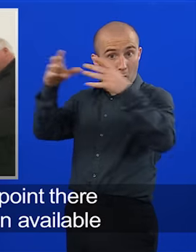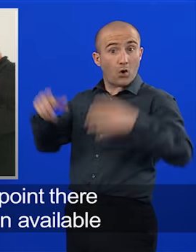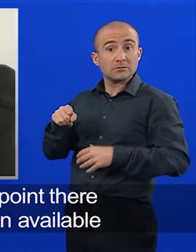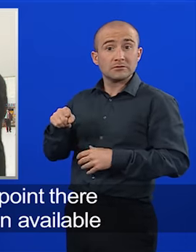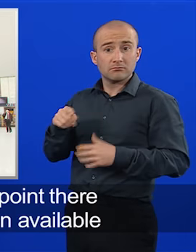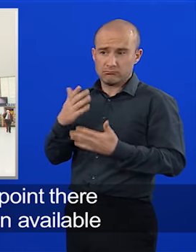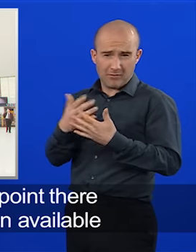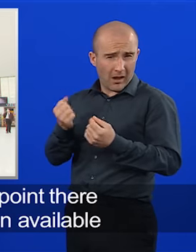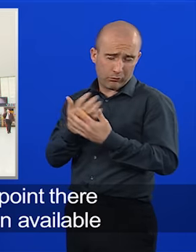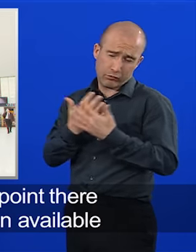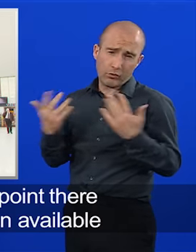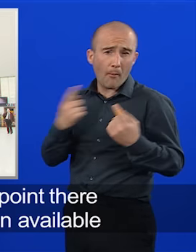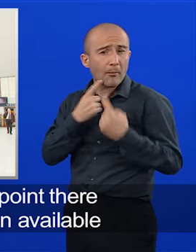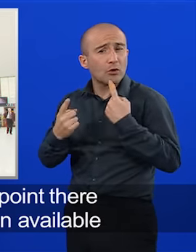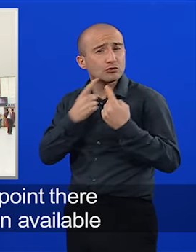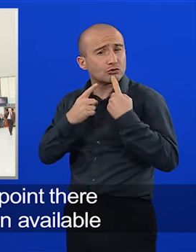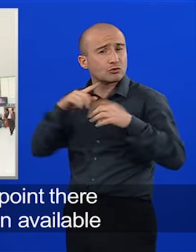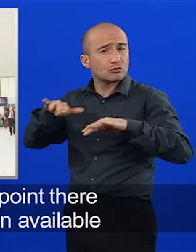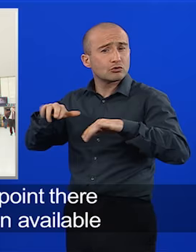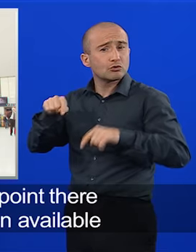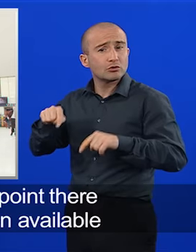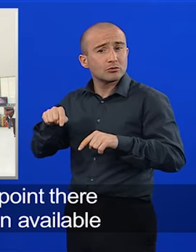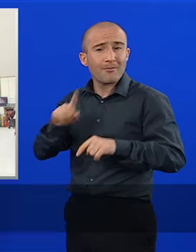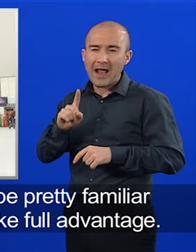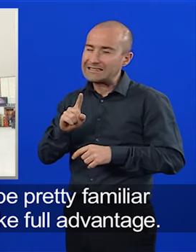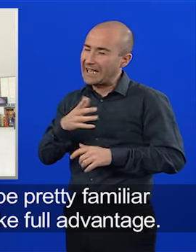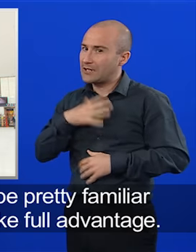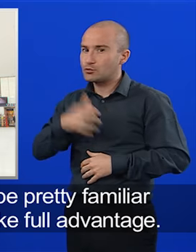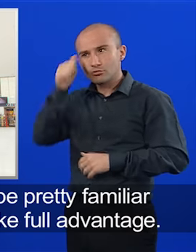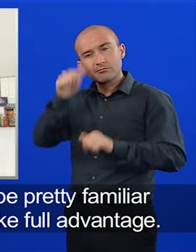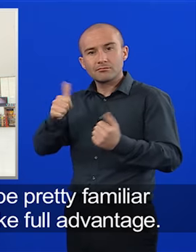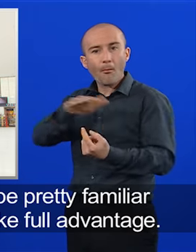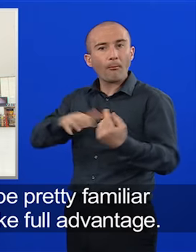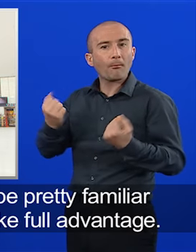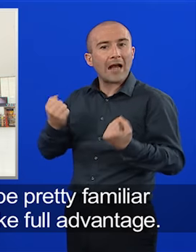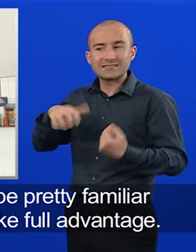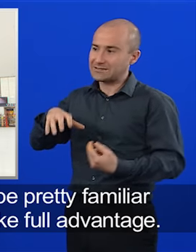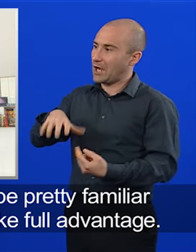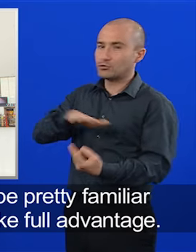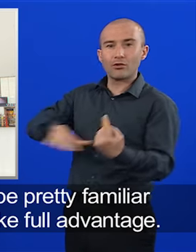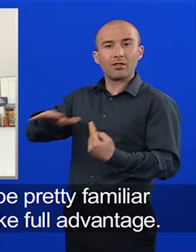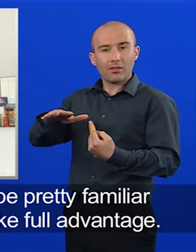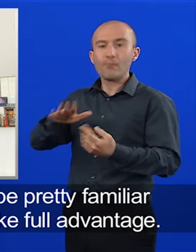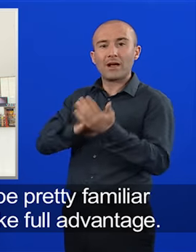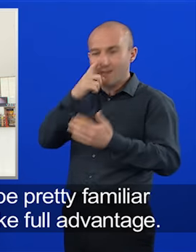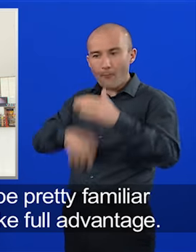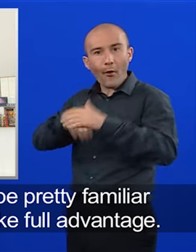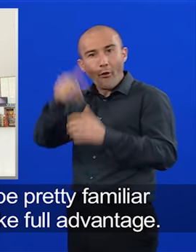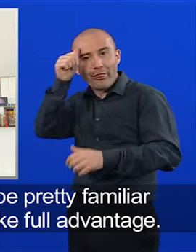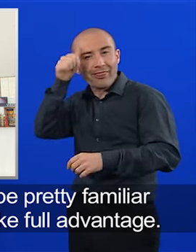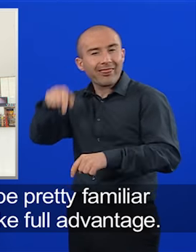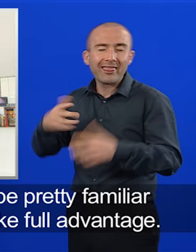information point there's a lot of information available, but you would need to be pretty familiar with the bus